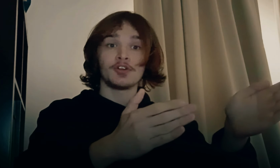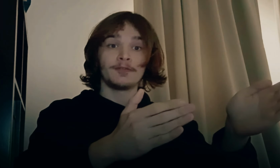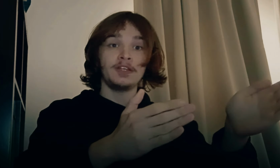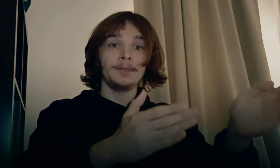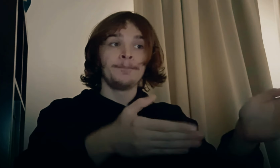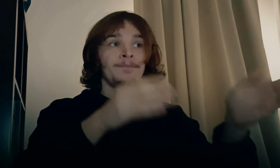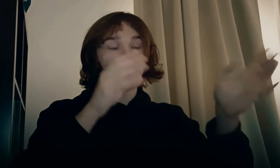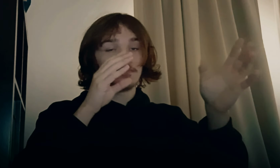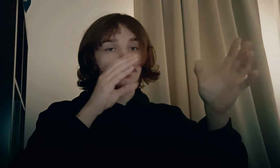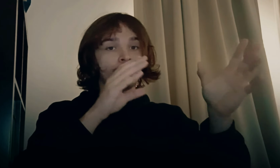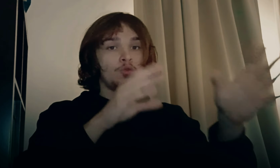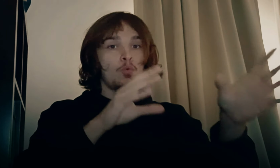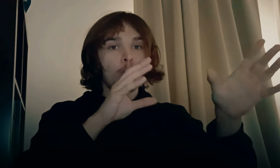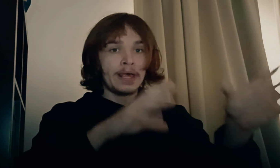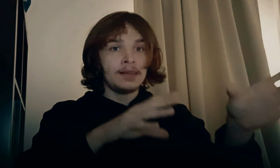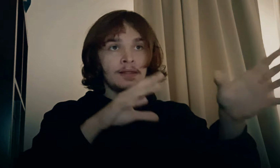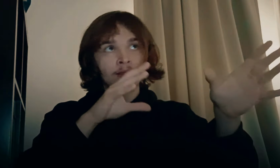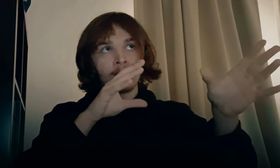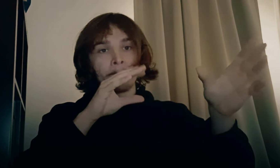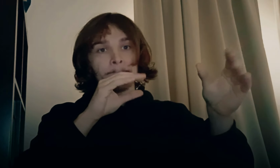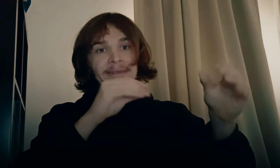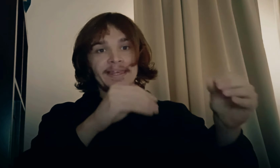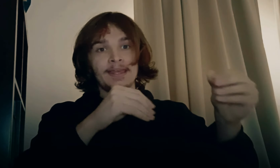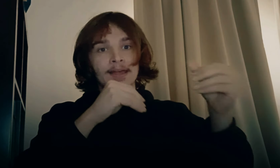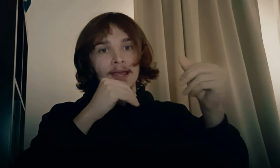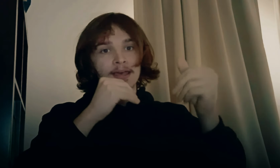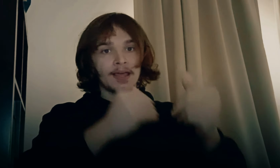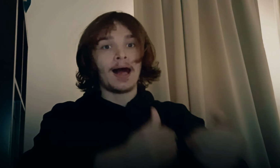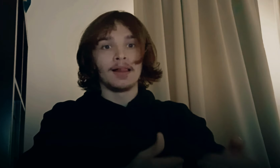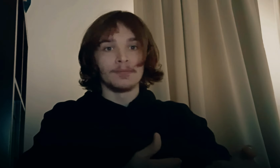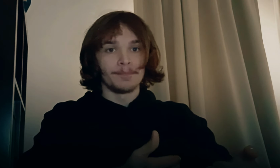something. You will be calm.